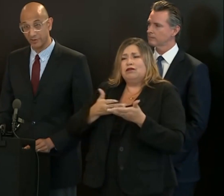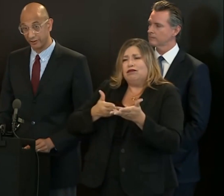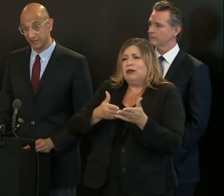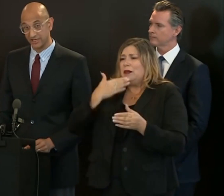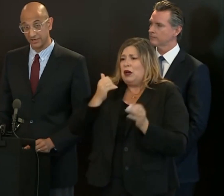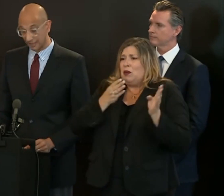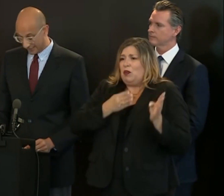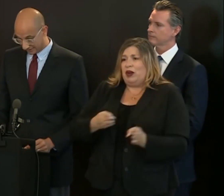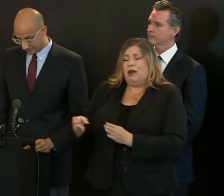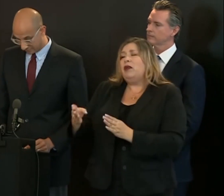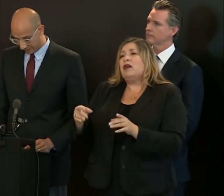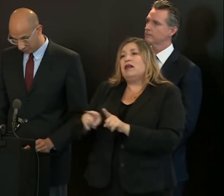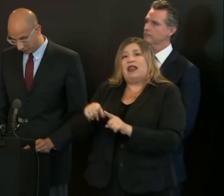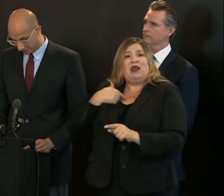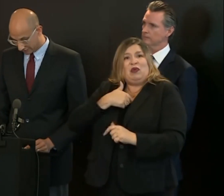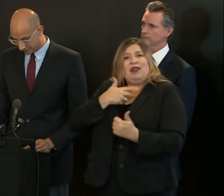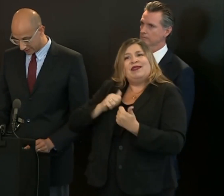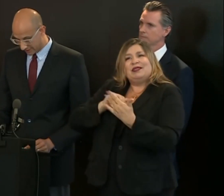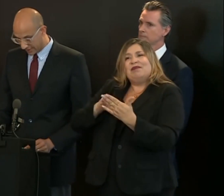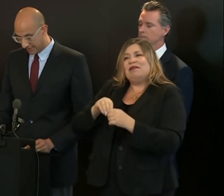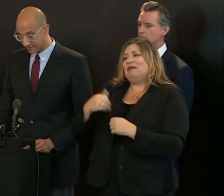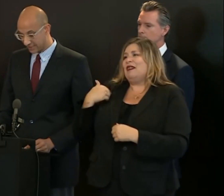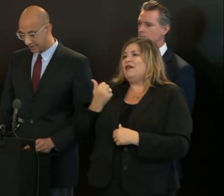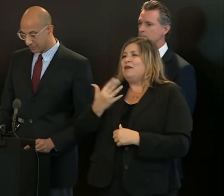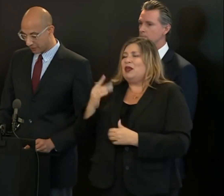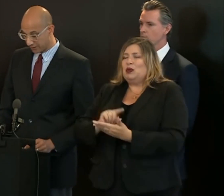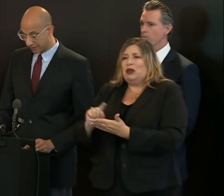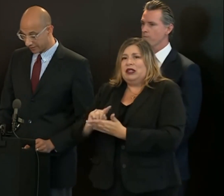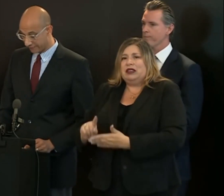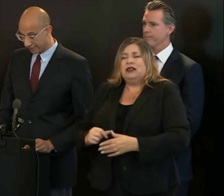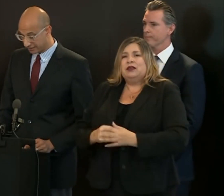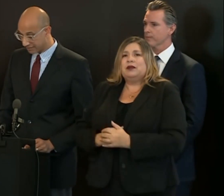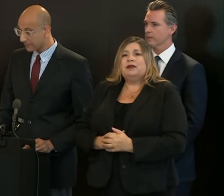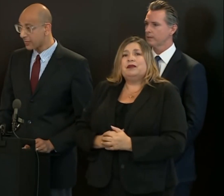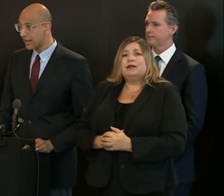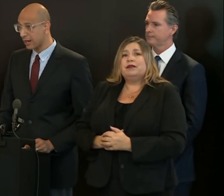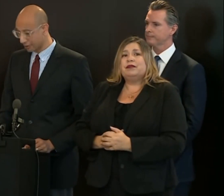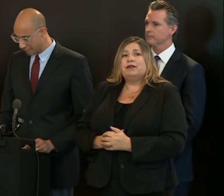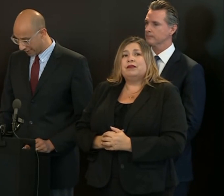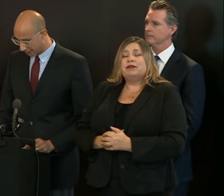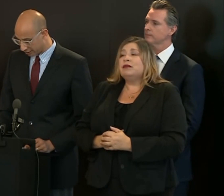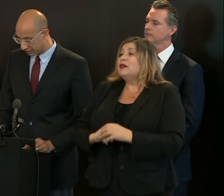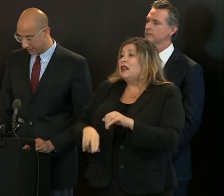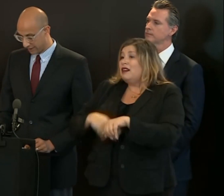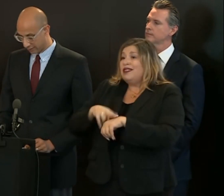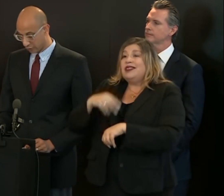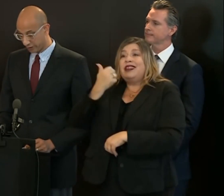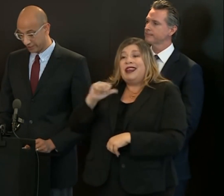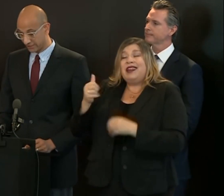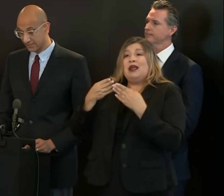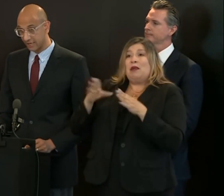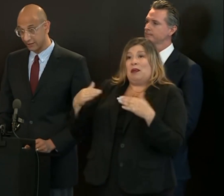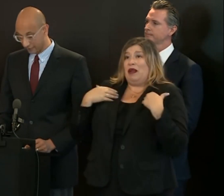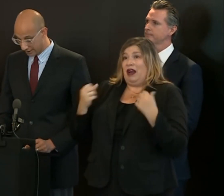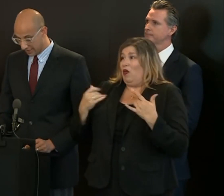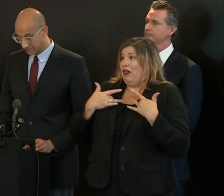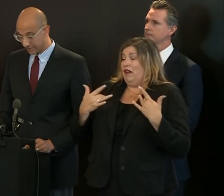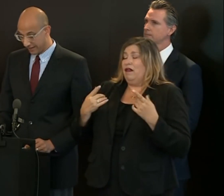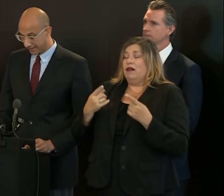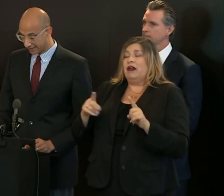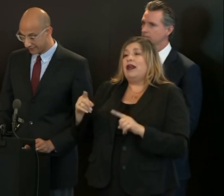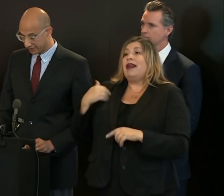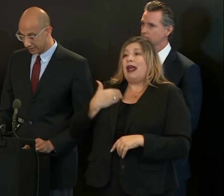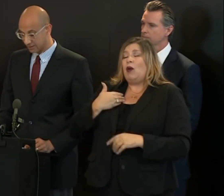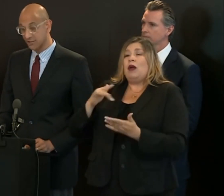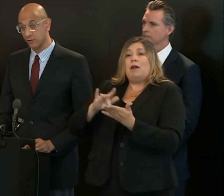have experienced in the last many weeks. As in any public health event, our Medical and Health Coordination Center has